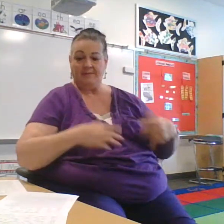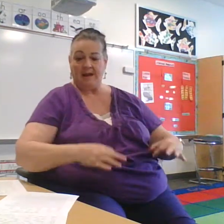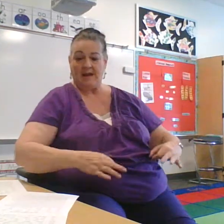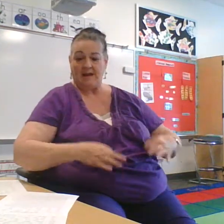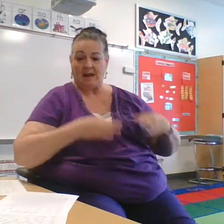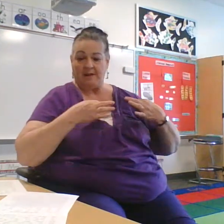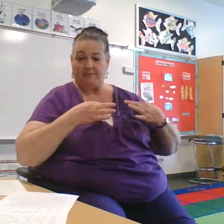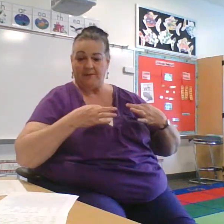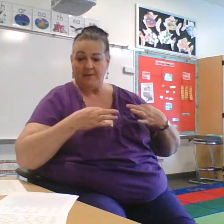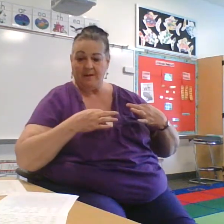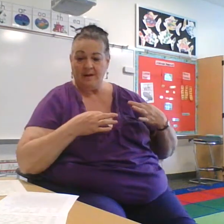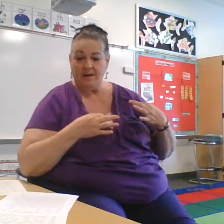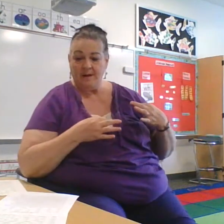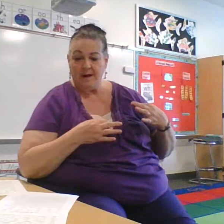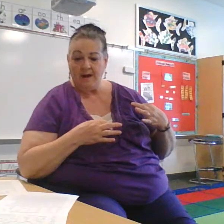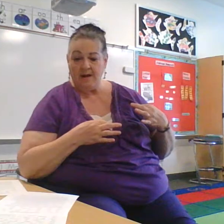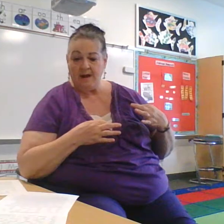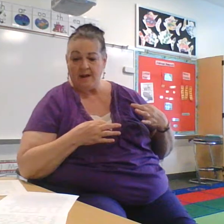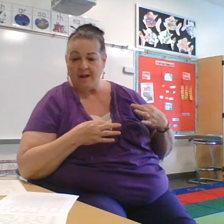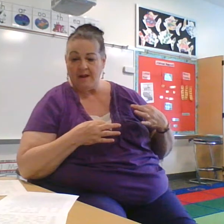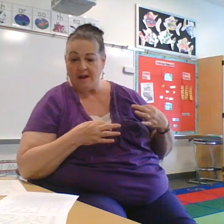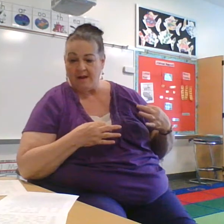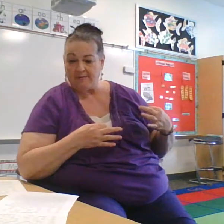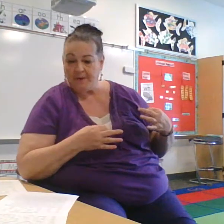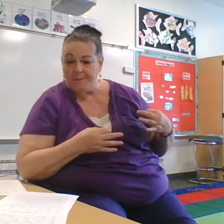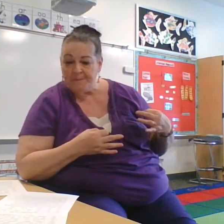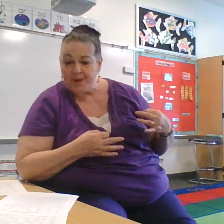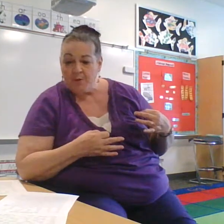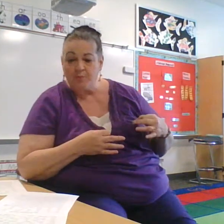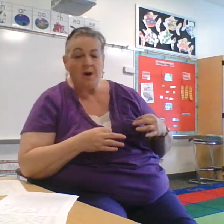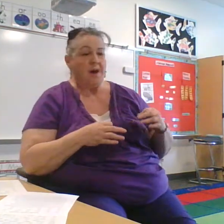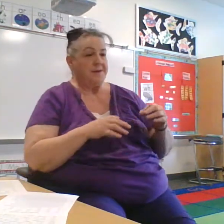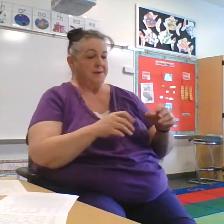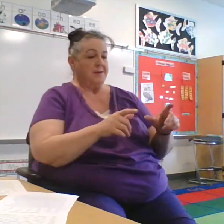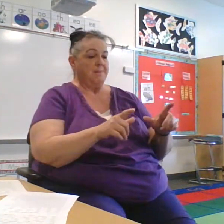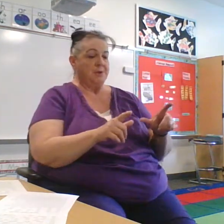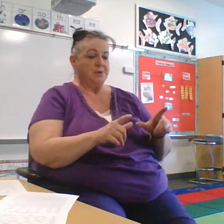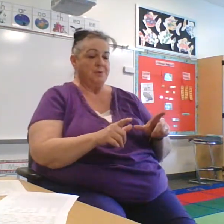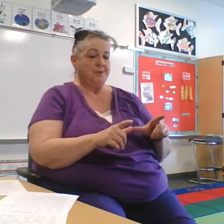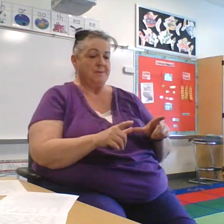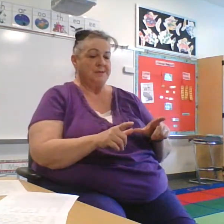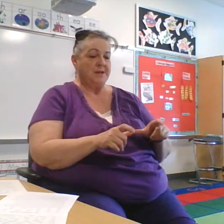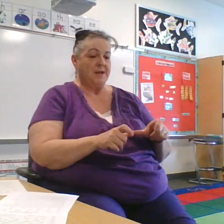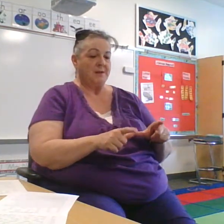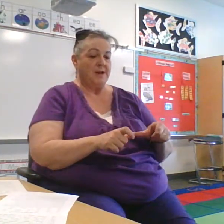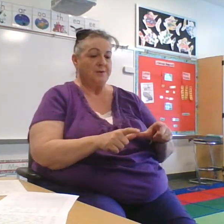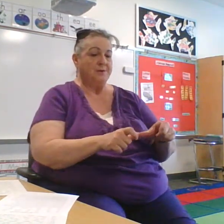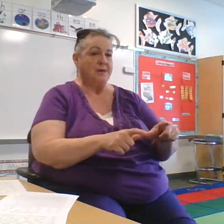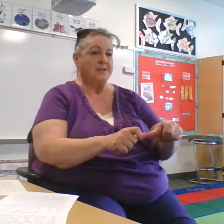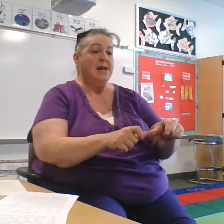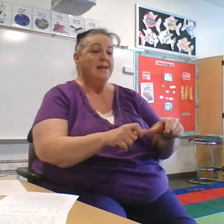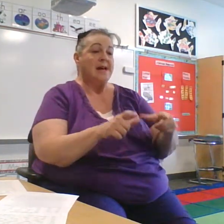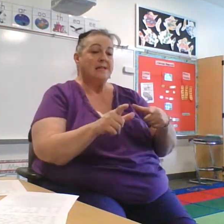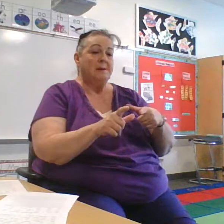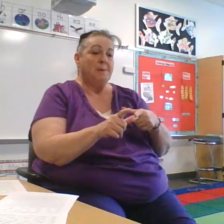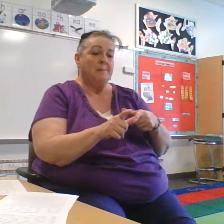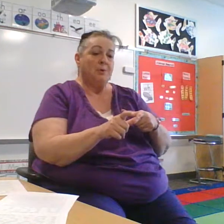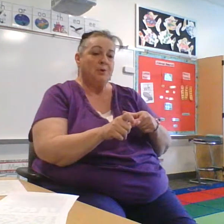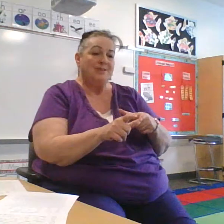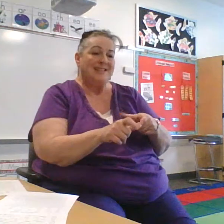and life. L and F. Run. Put your 2 thumbs together and do this. Now, some people do